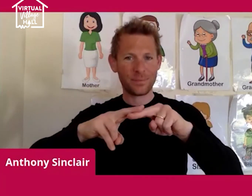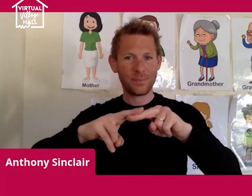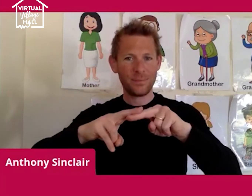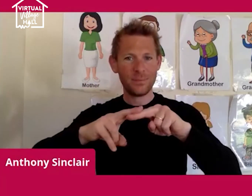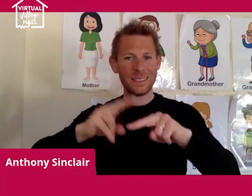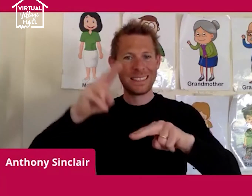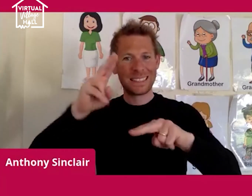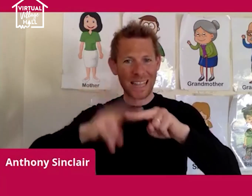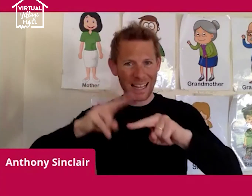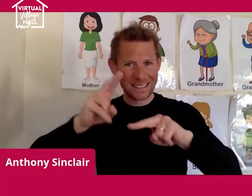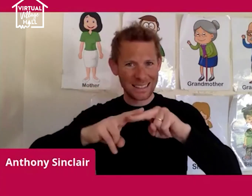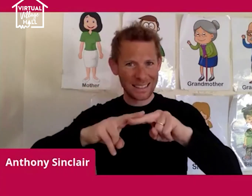same sign.